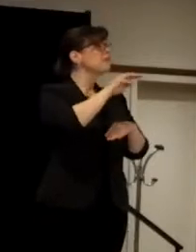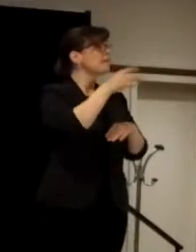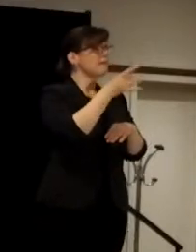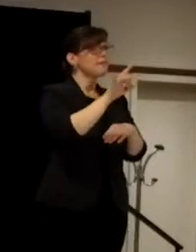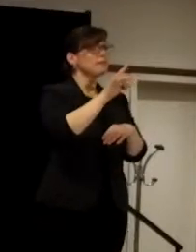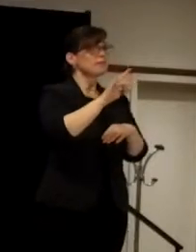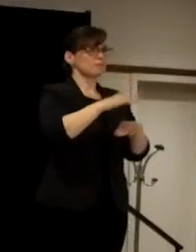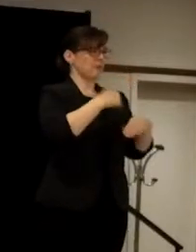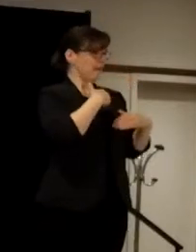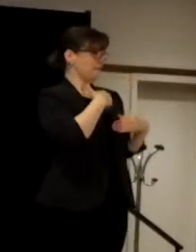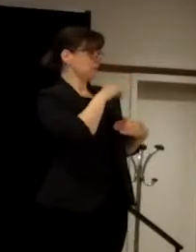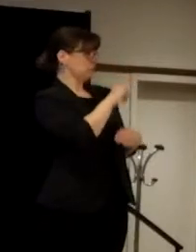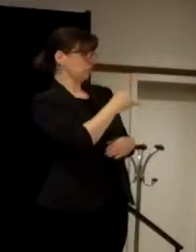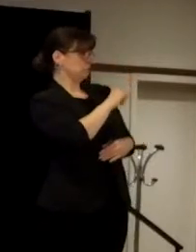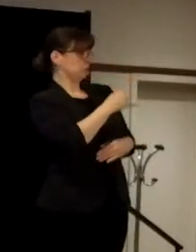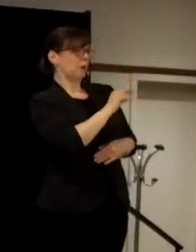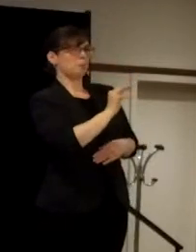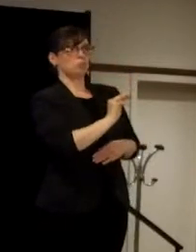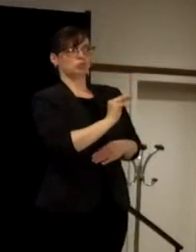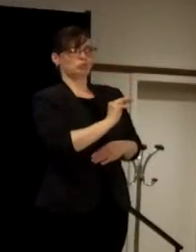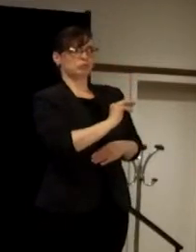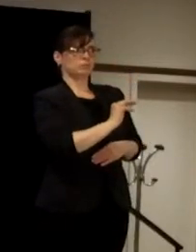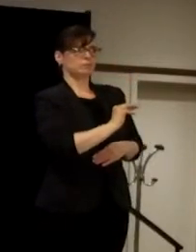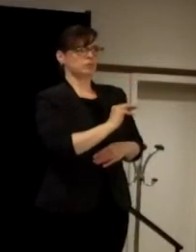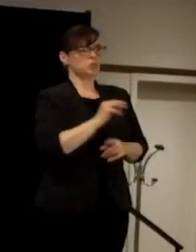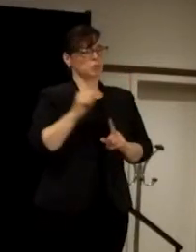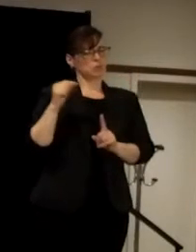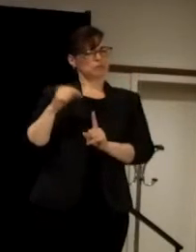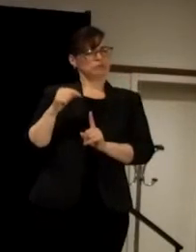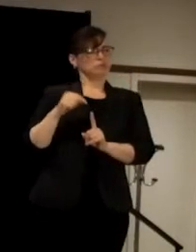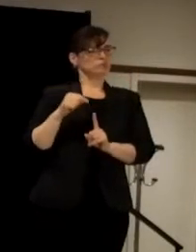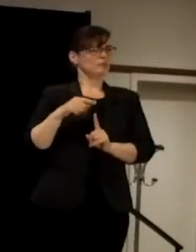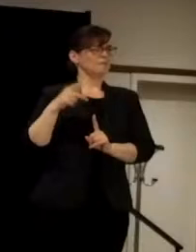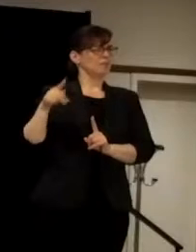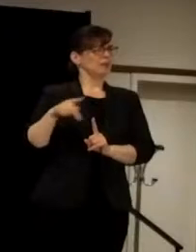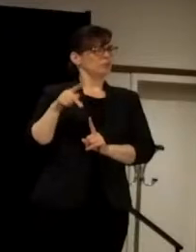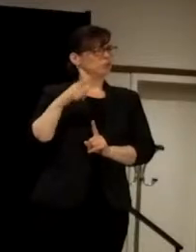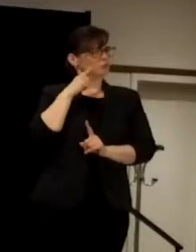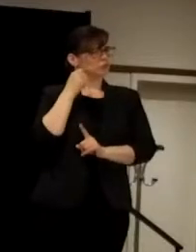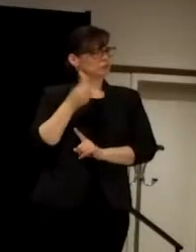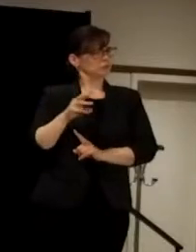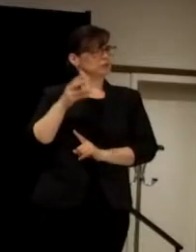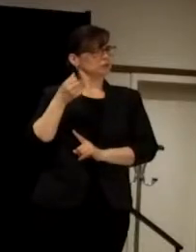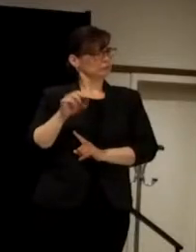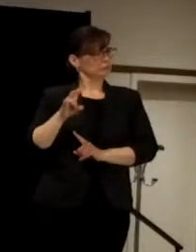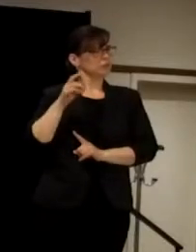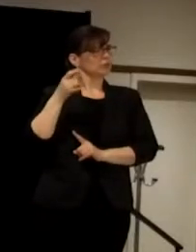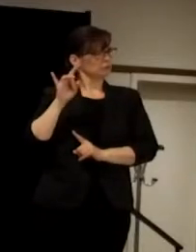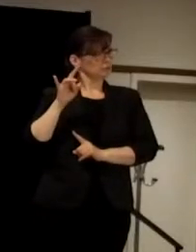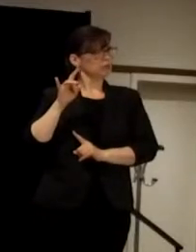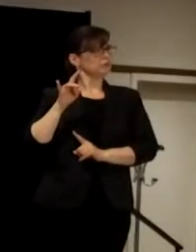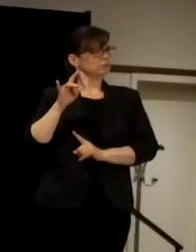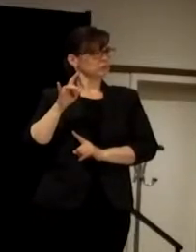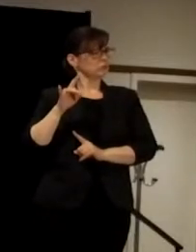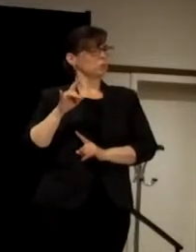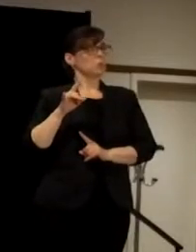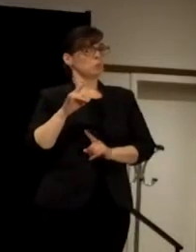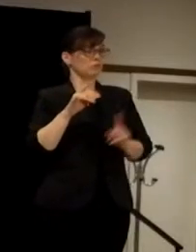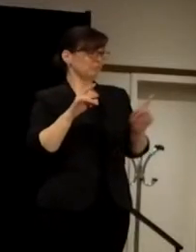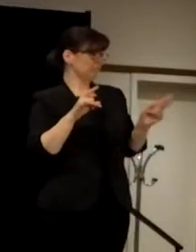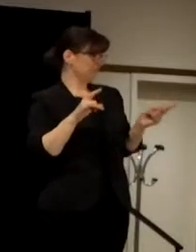to use the Pfizer on somebody that could get the Moderna or Johnson & Johnson now. So, but where we're going to